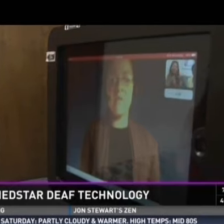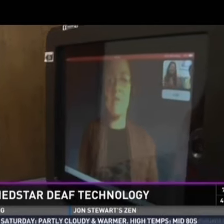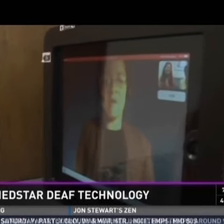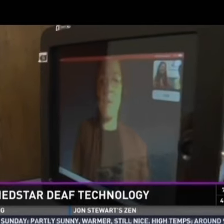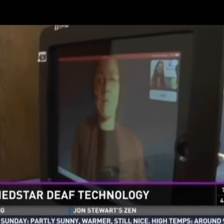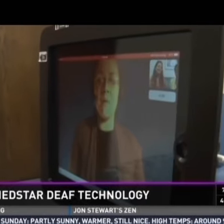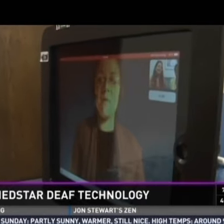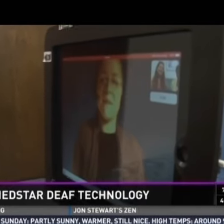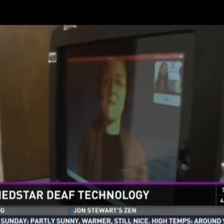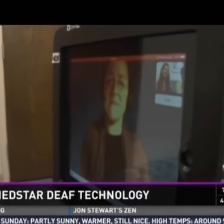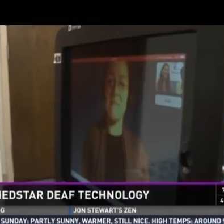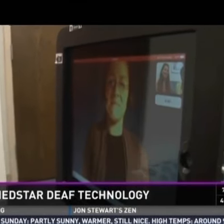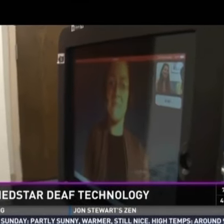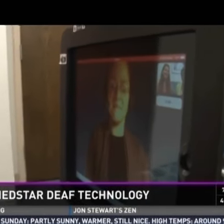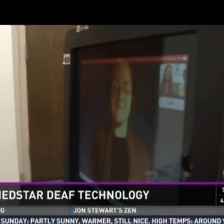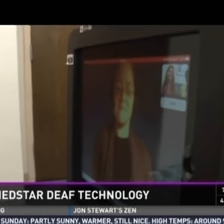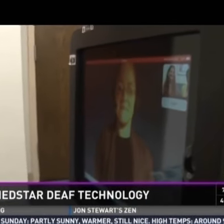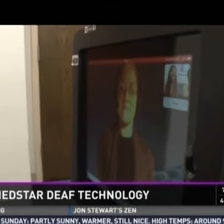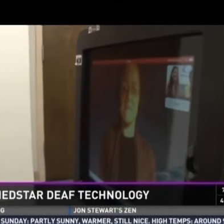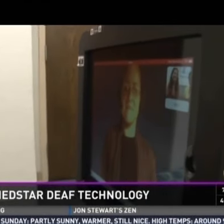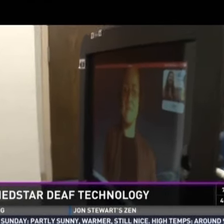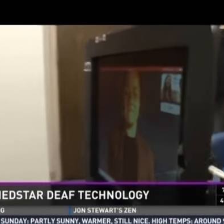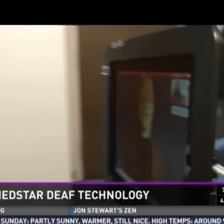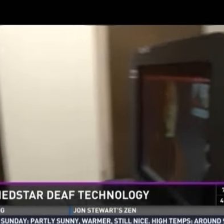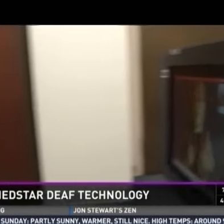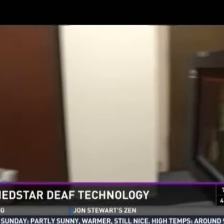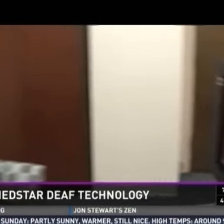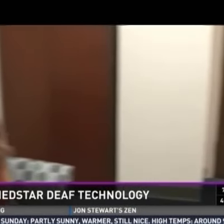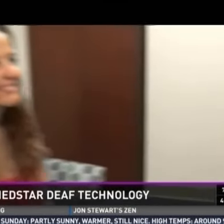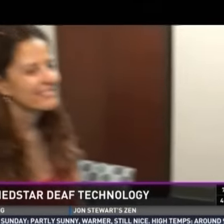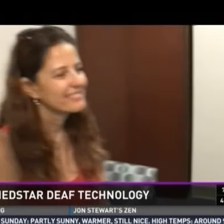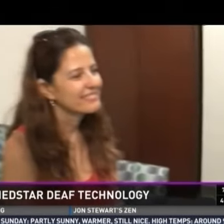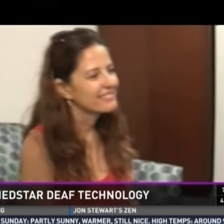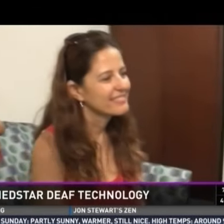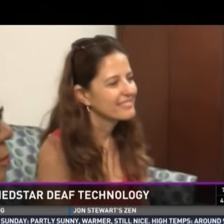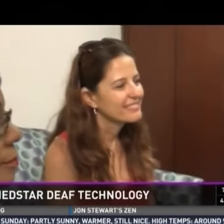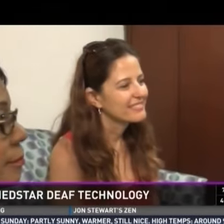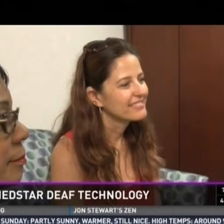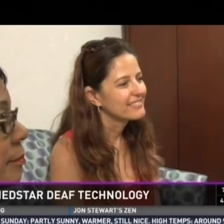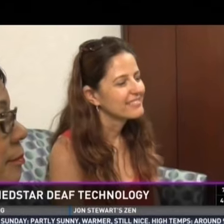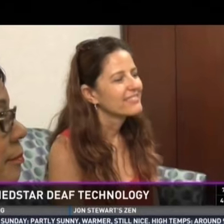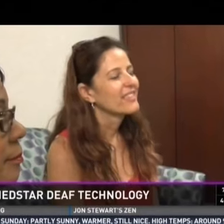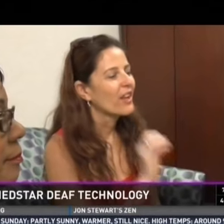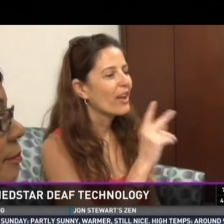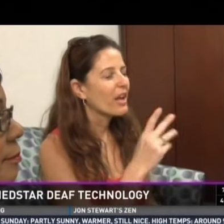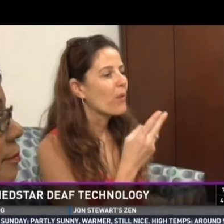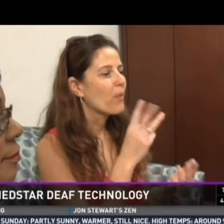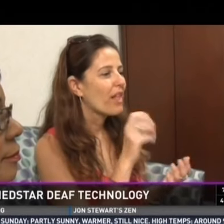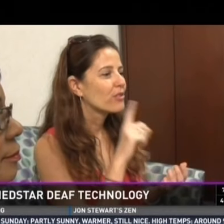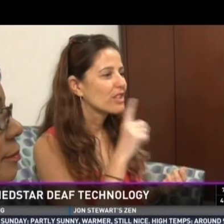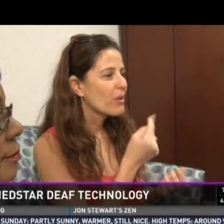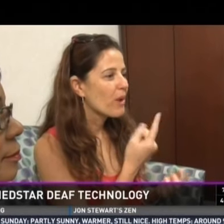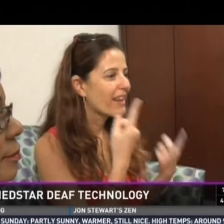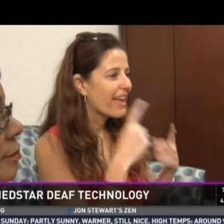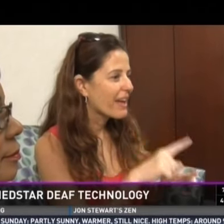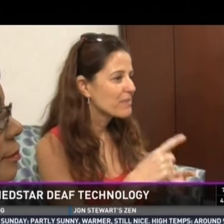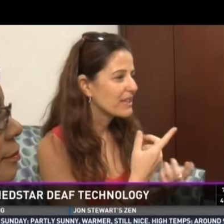Remote Interpreting. VRI, or a live interpreter, is what allows patient to chat with the doctor or a family